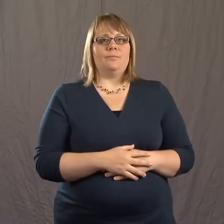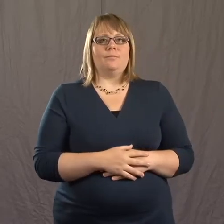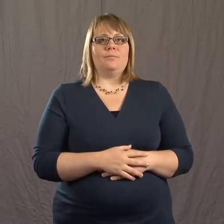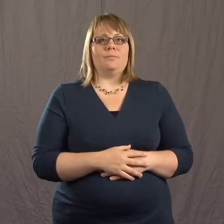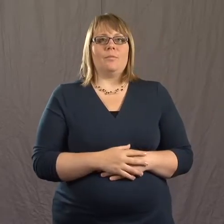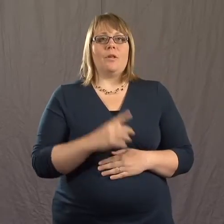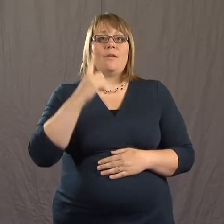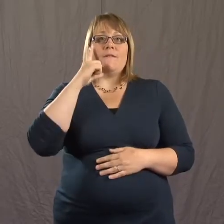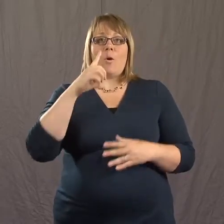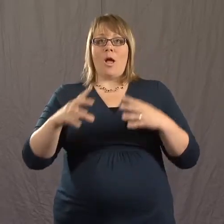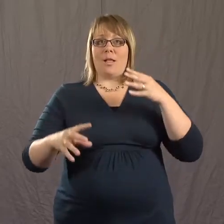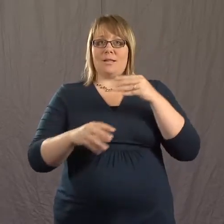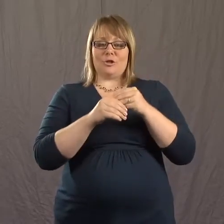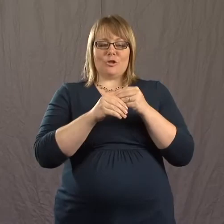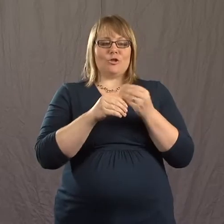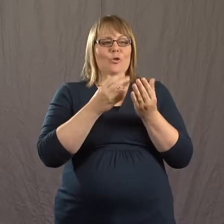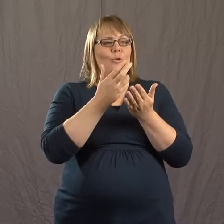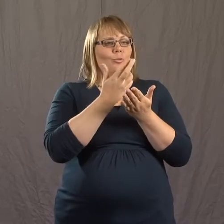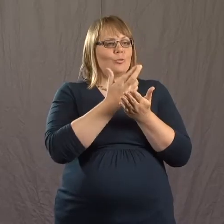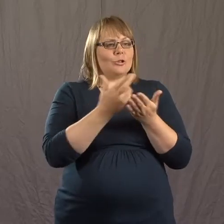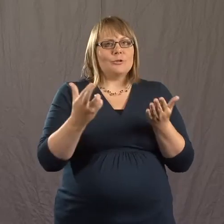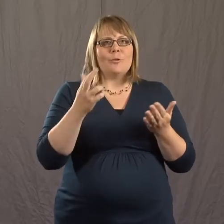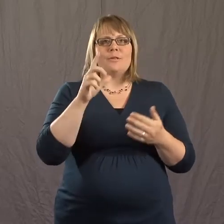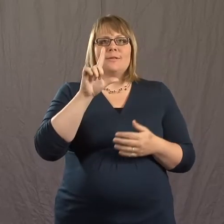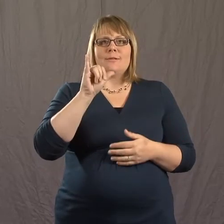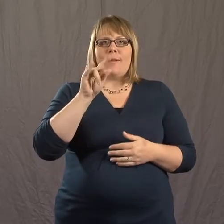communication preferences. For additional